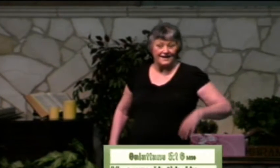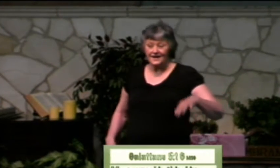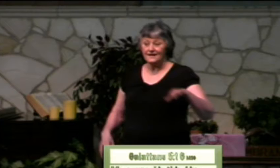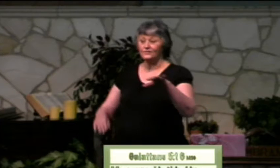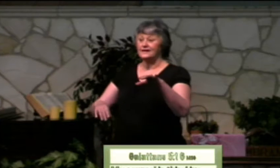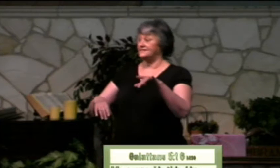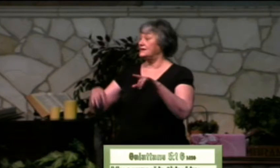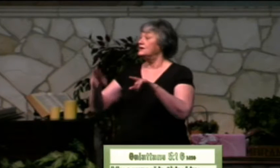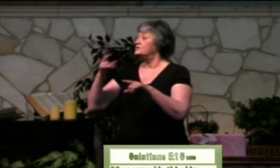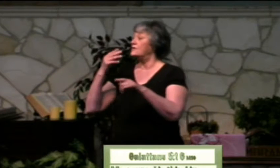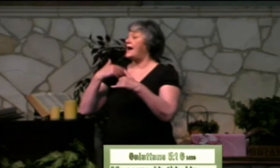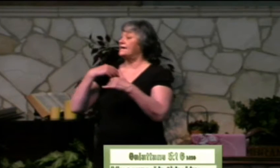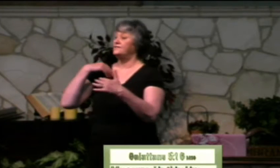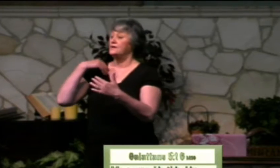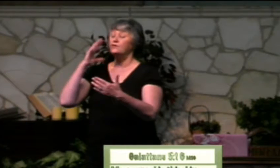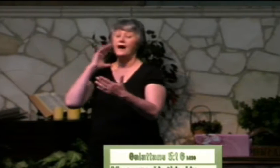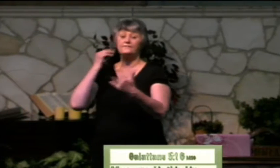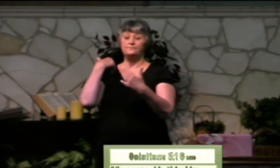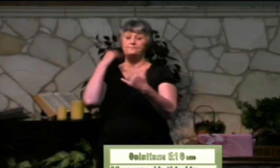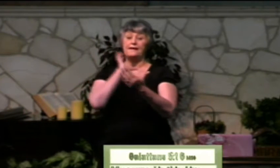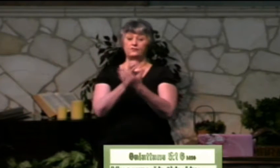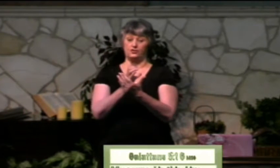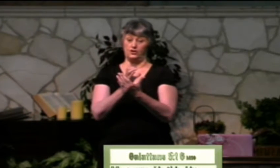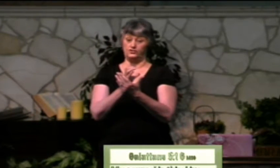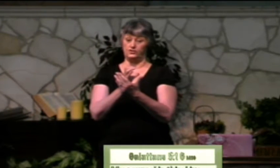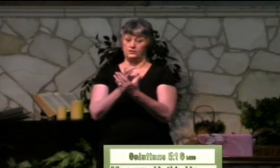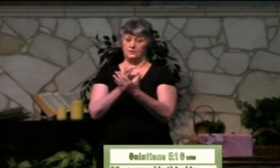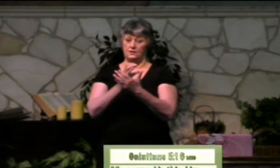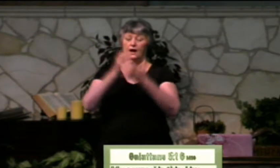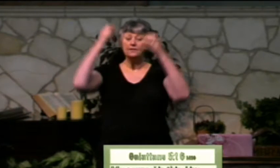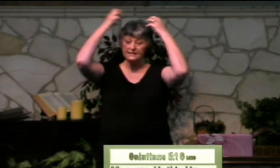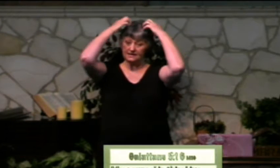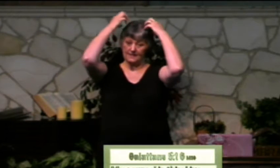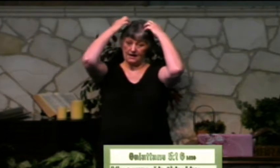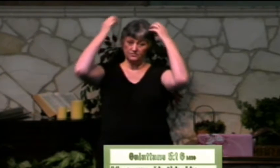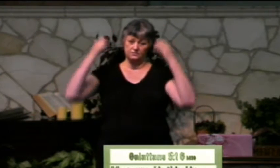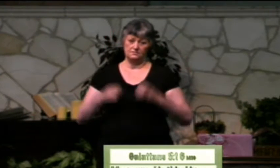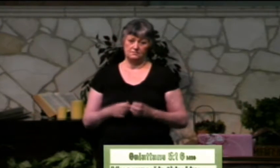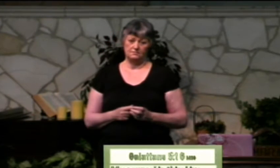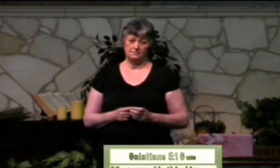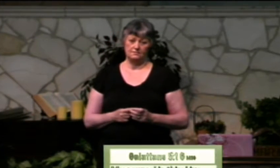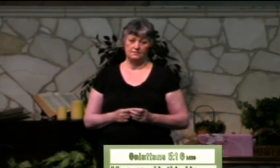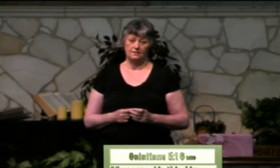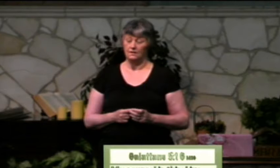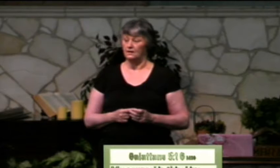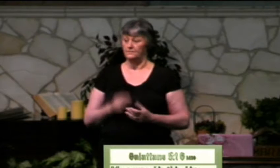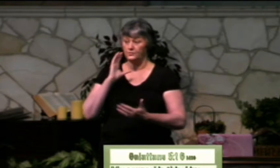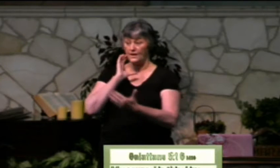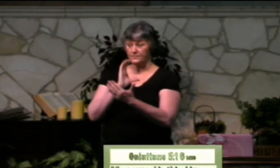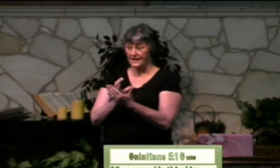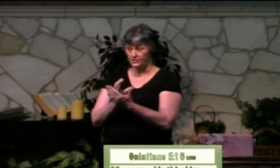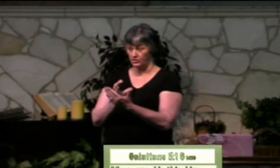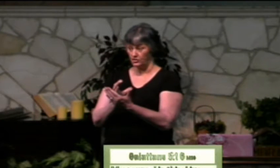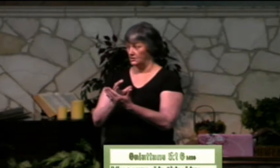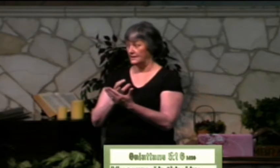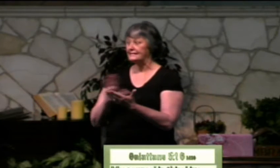Yeah, okay, see, you have pictures of Mickey Mouse. You have a picture, it's